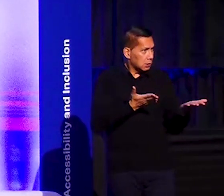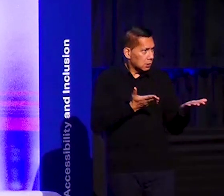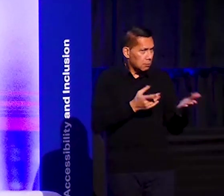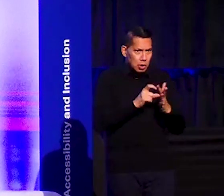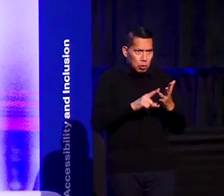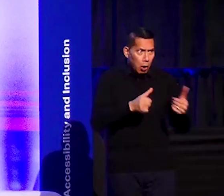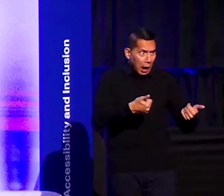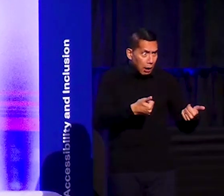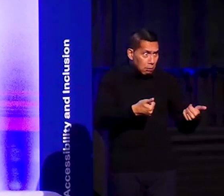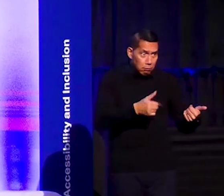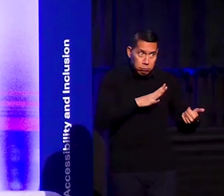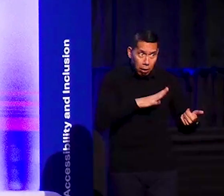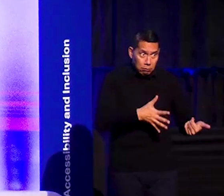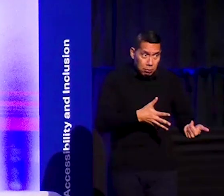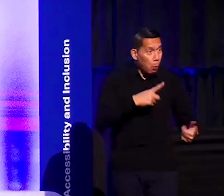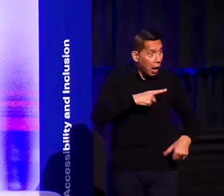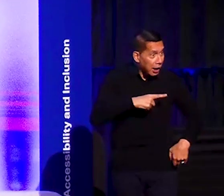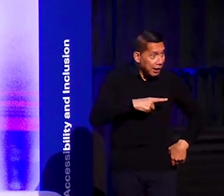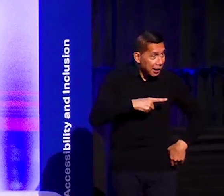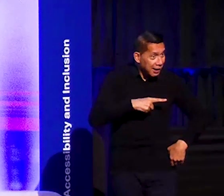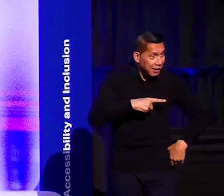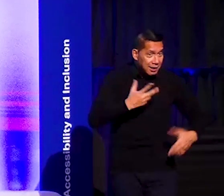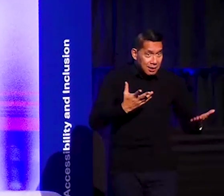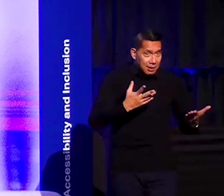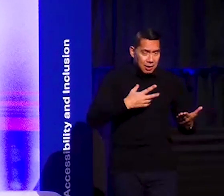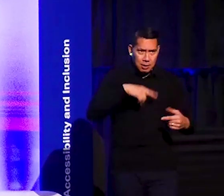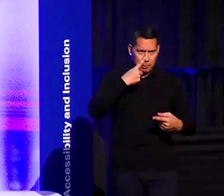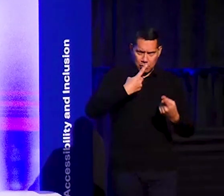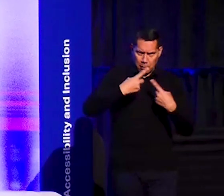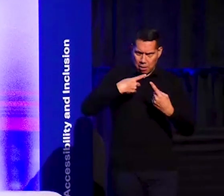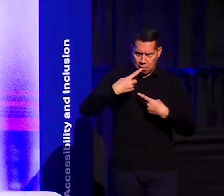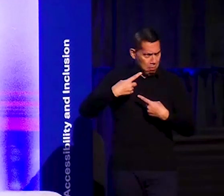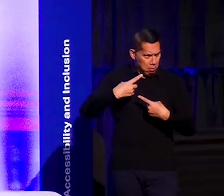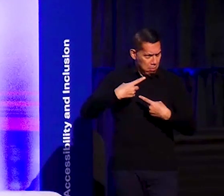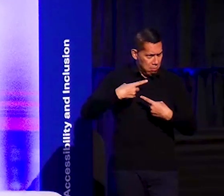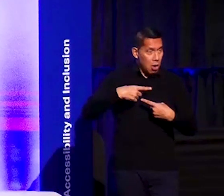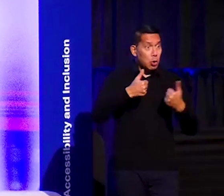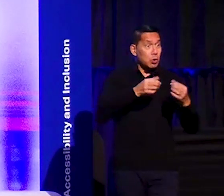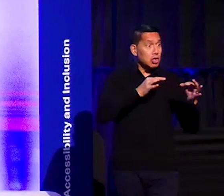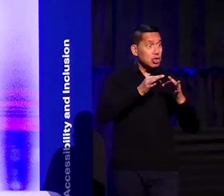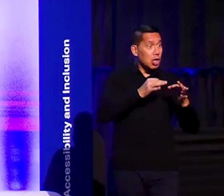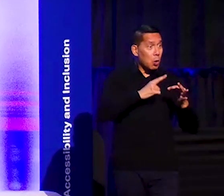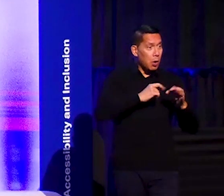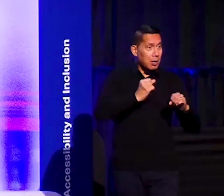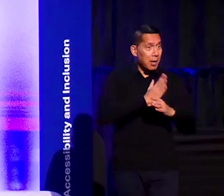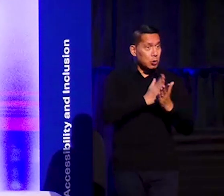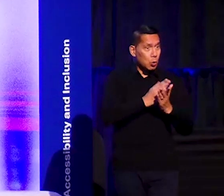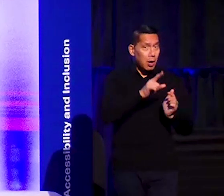okay. That's because, as people have mentioned already, so much of good design is accessible